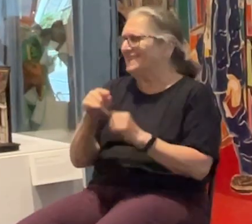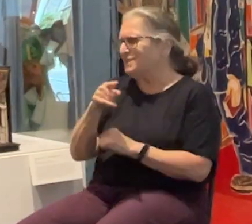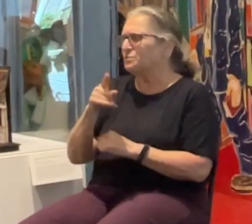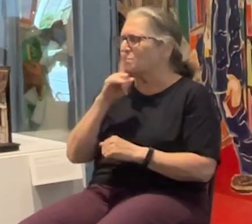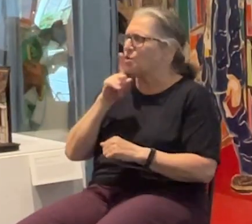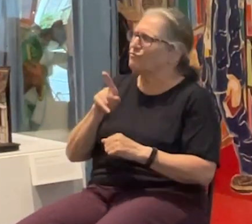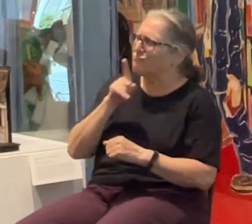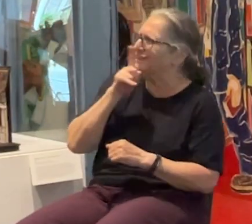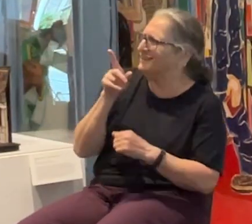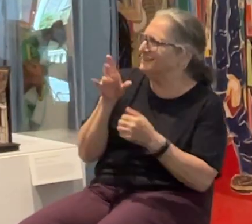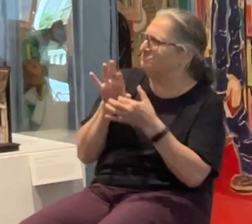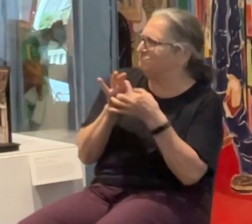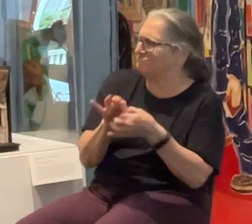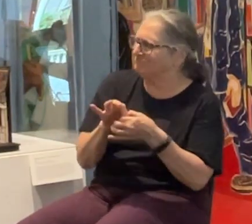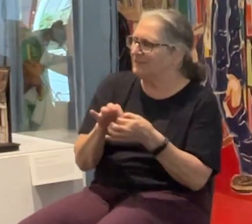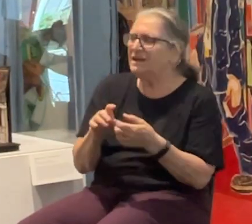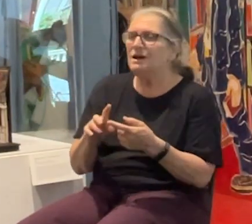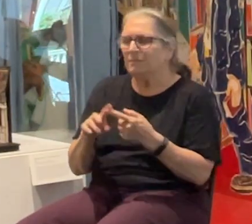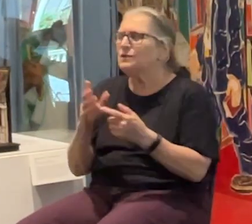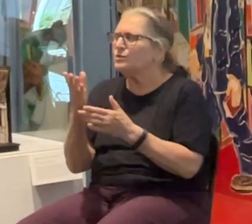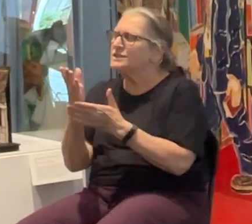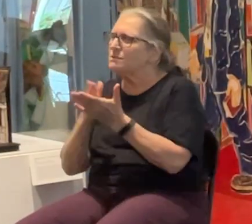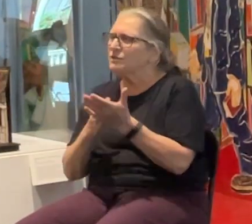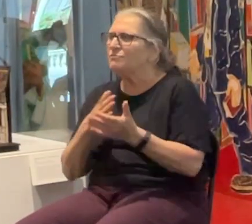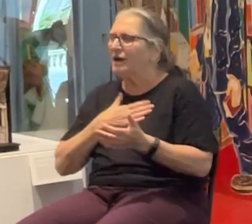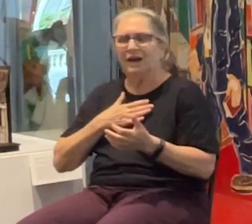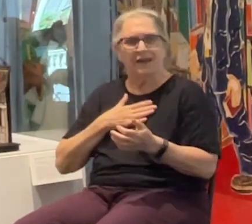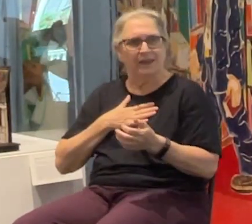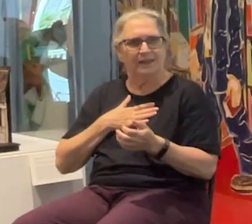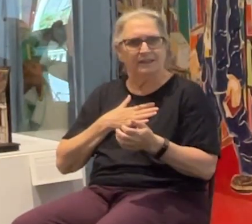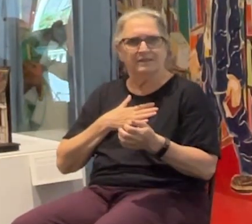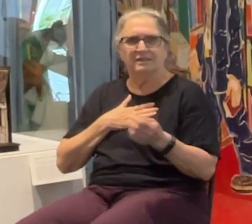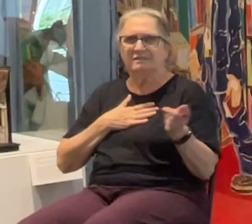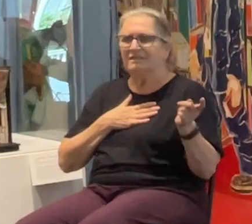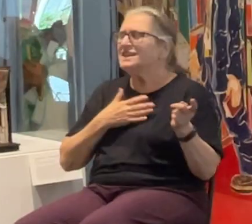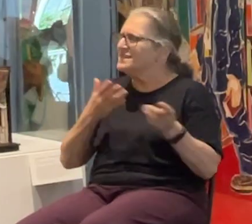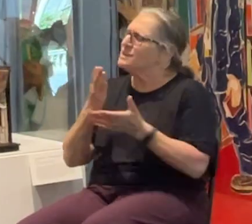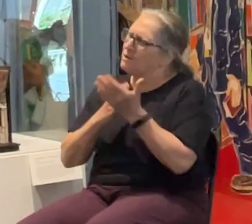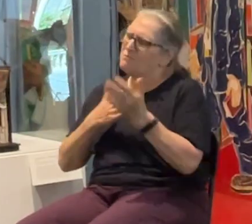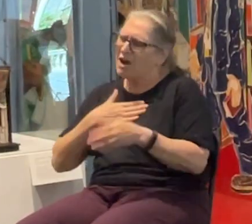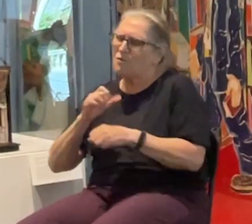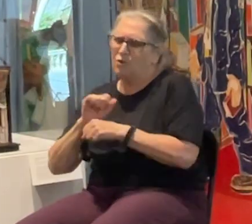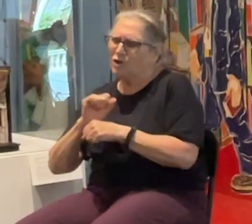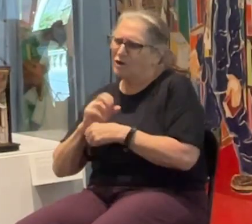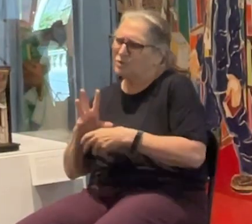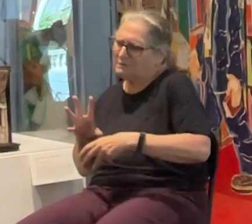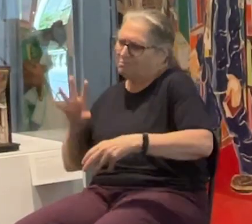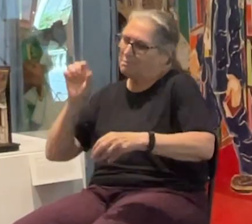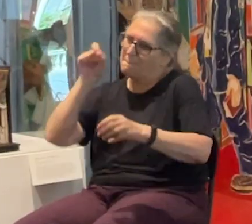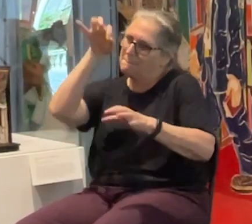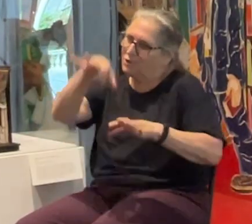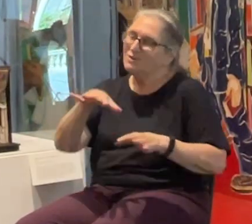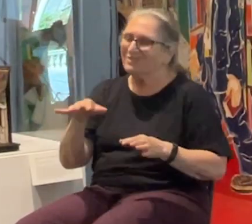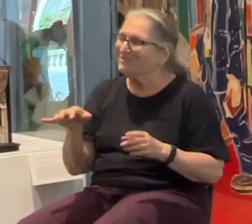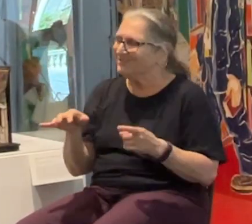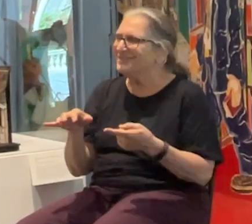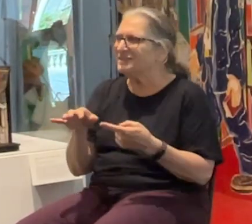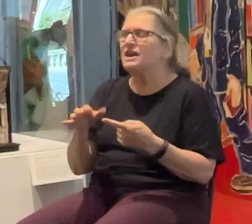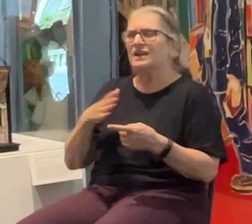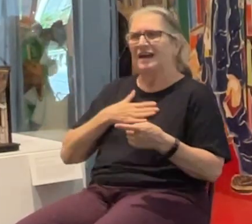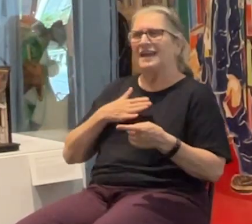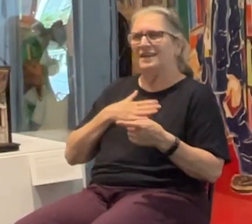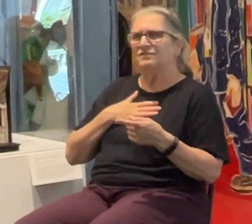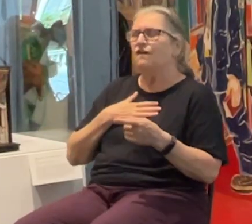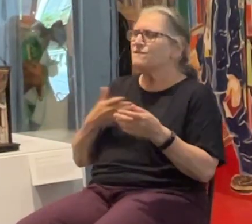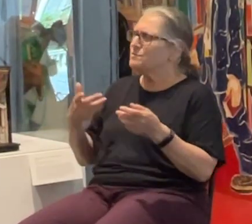it was things that I had done in some of my work, such as Full Stop, which we showed here, which was before this reconstruction, of making some